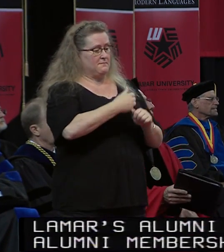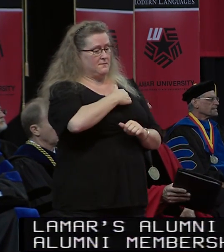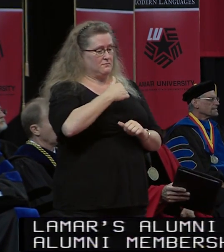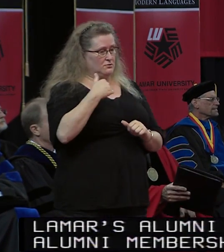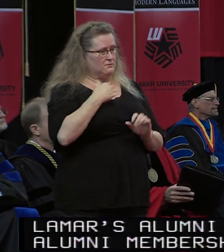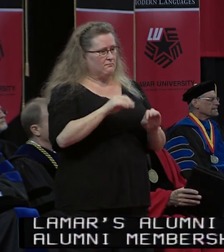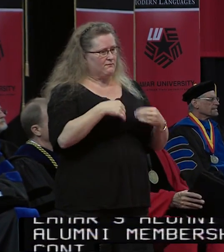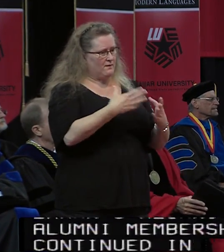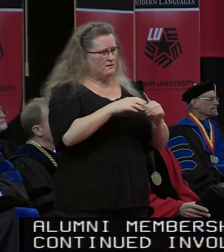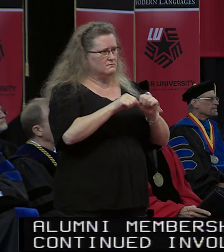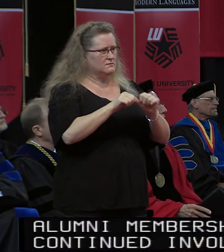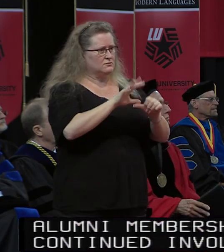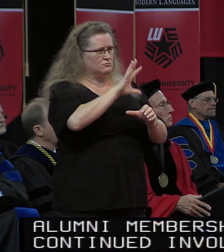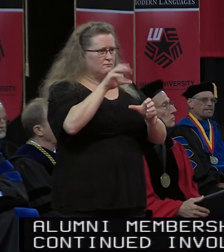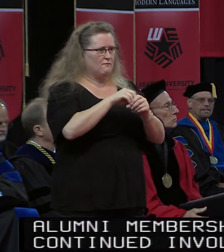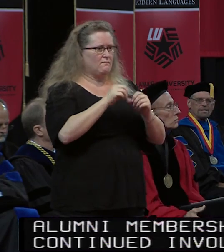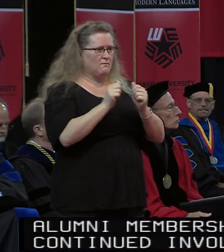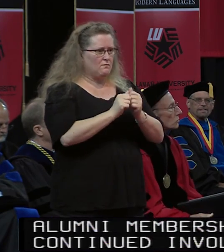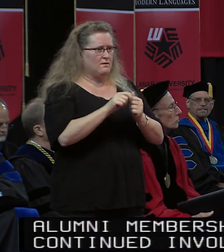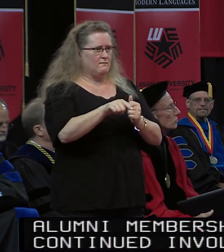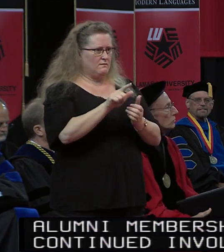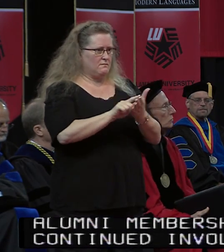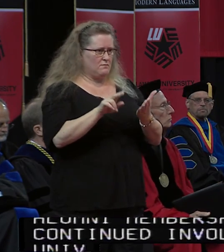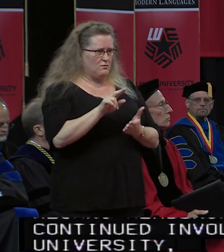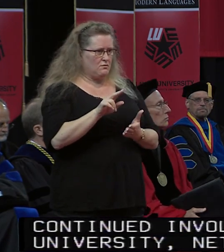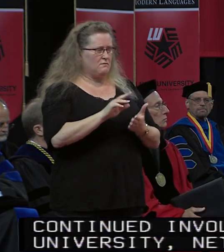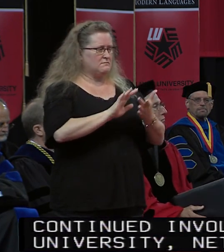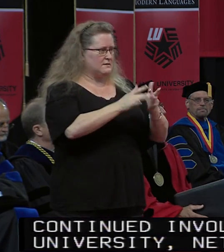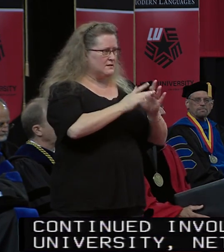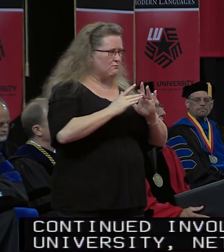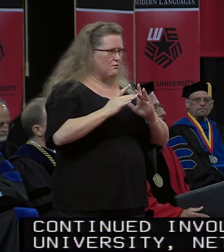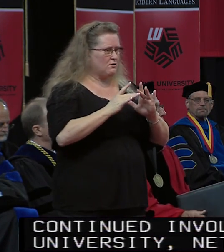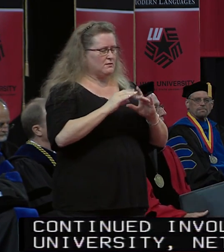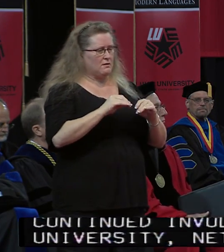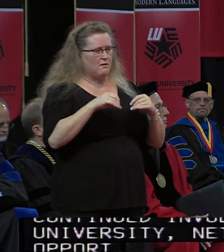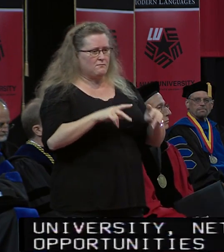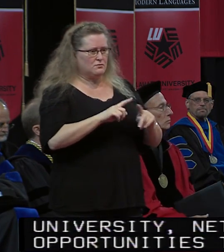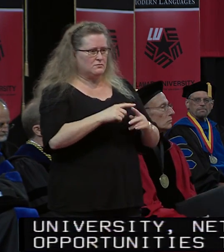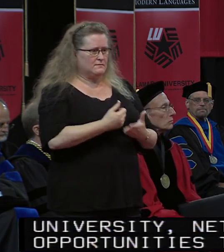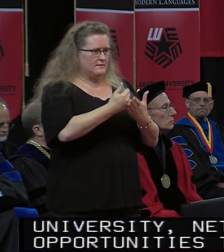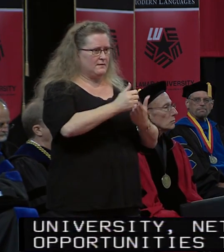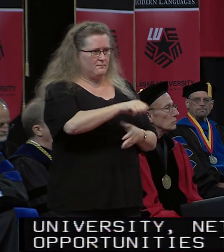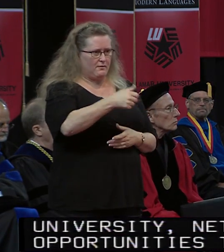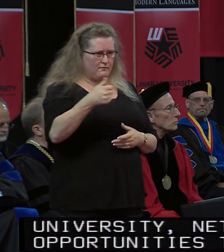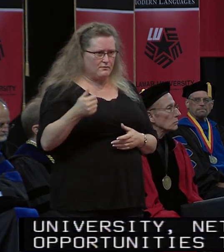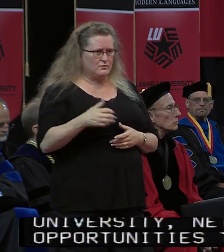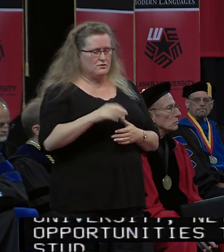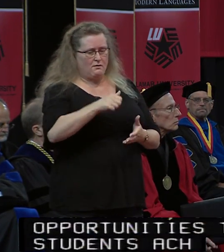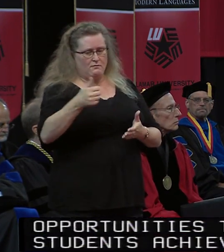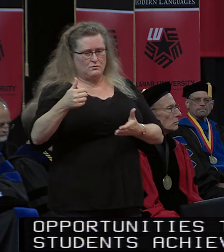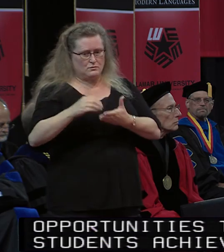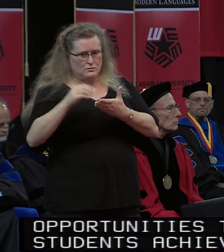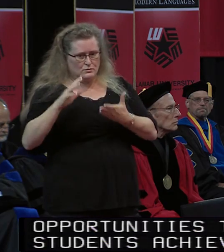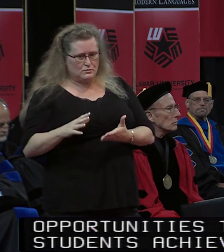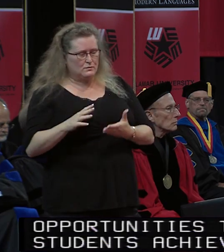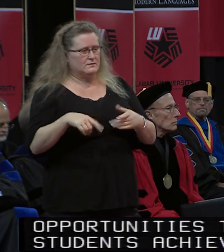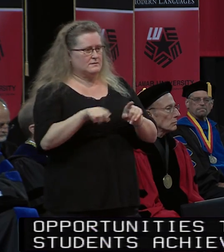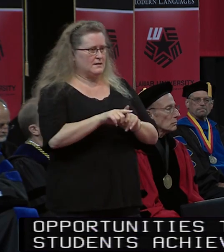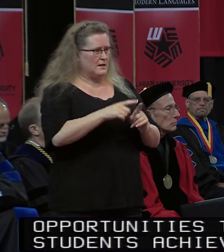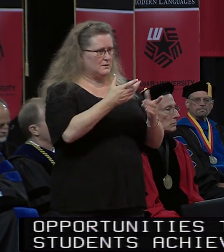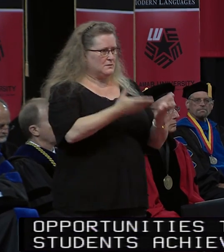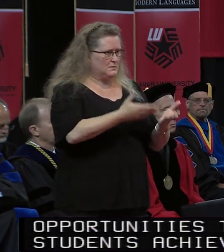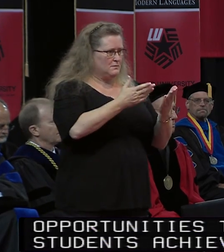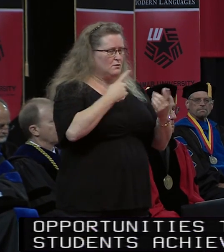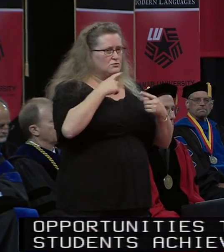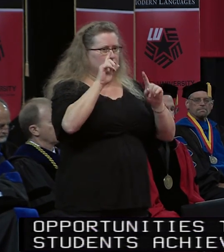provides continued involvement with the university, networking, and opportunities to help others, other students like you, achieve